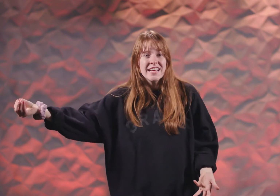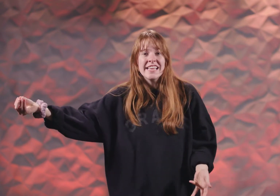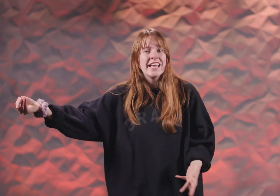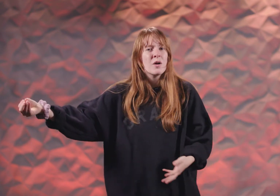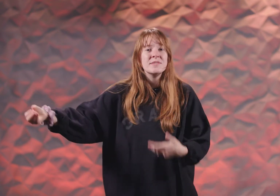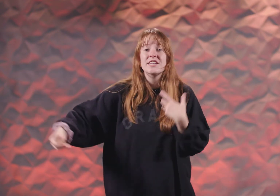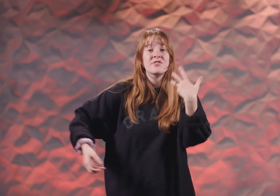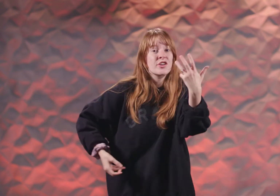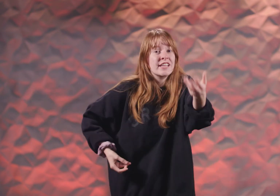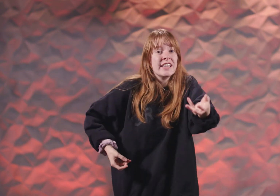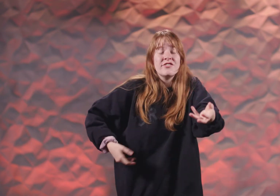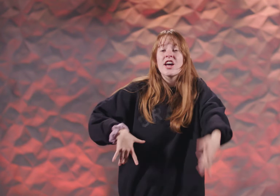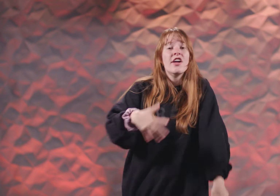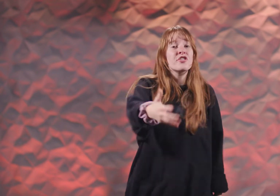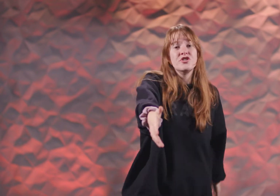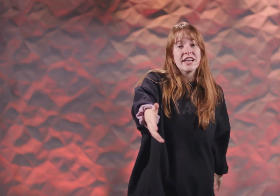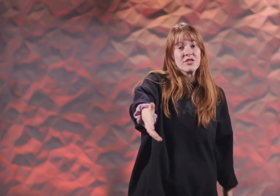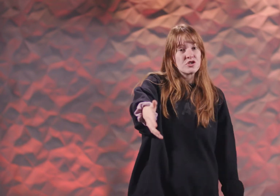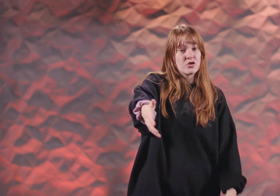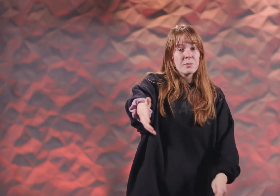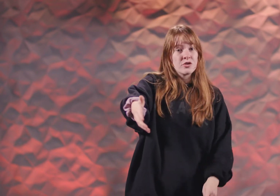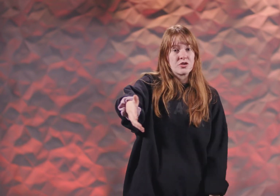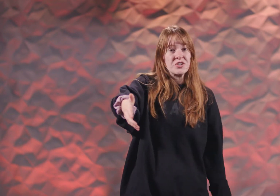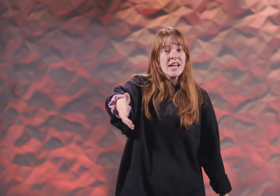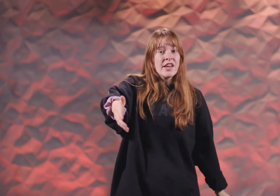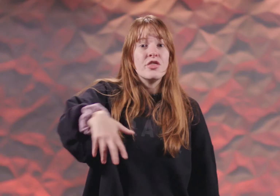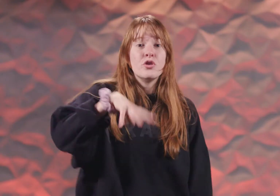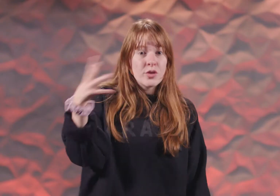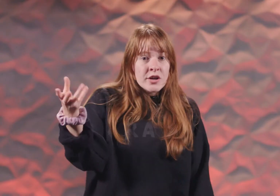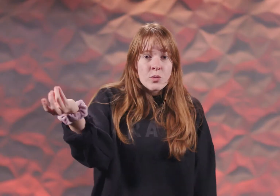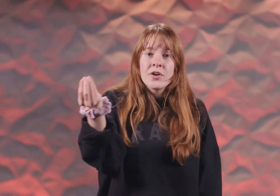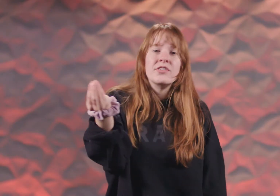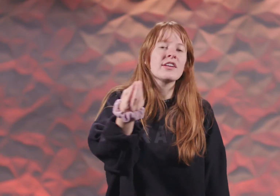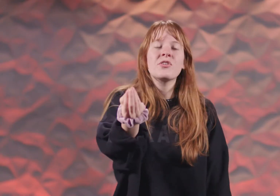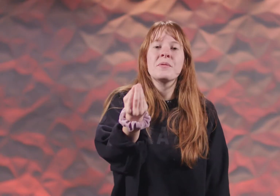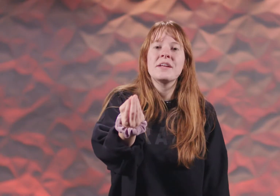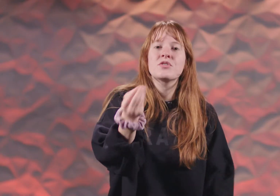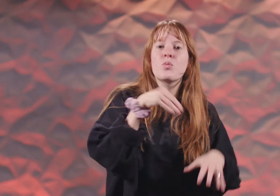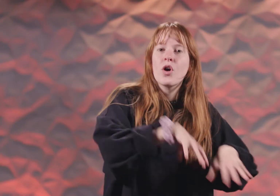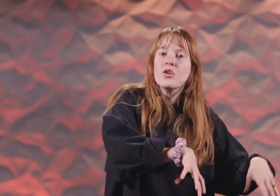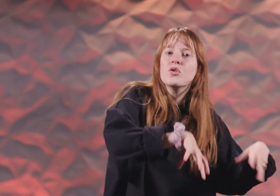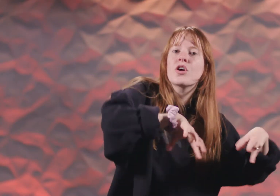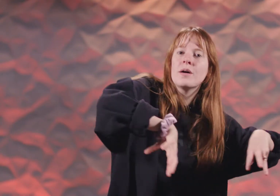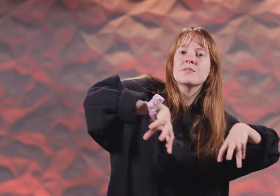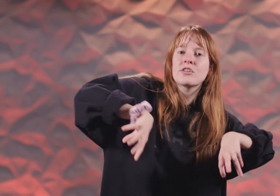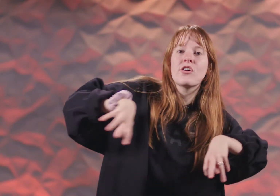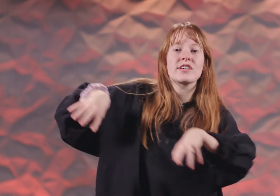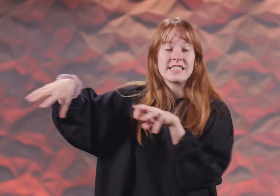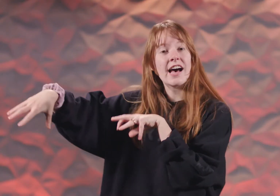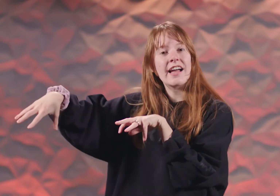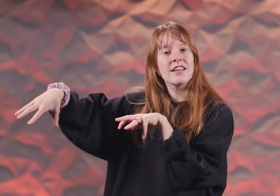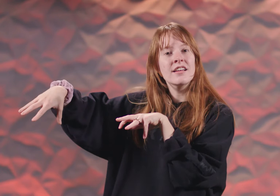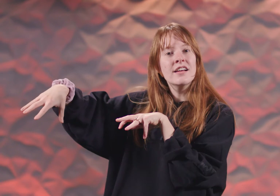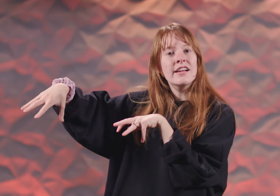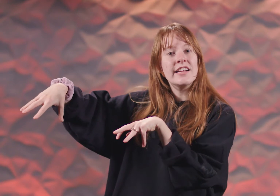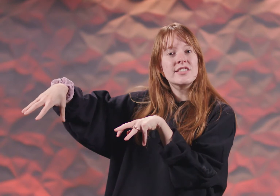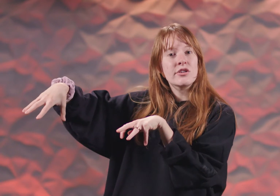He helps us forgive to understand the Scriptures. The Greek word literally means one who comes alongside. And so